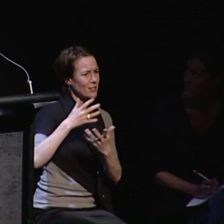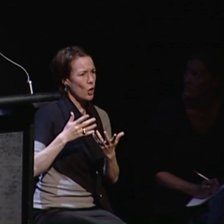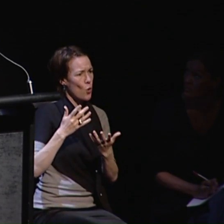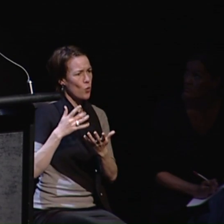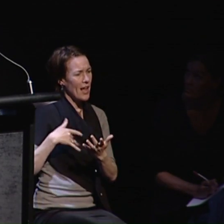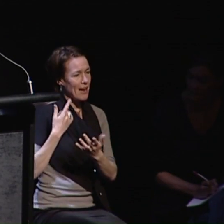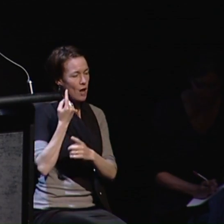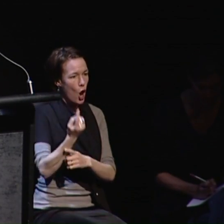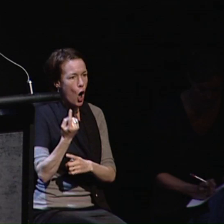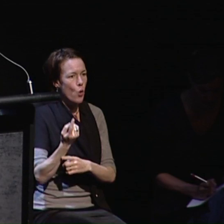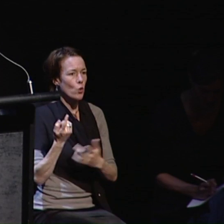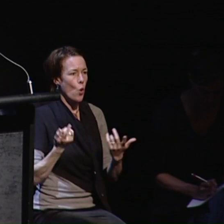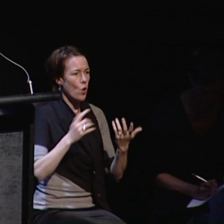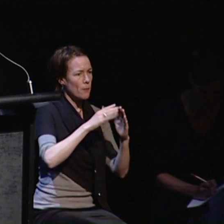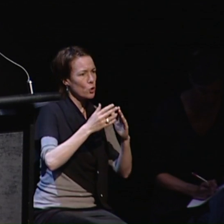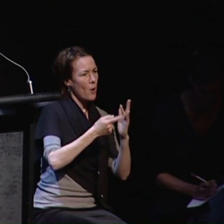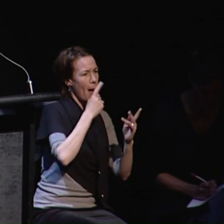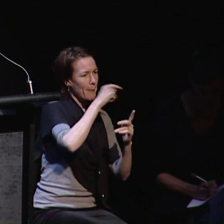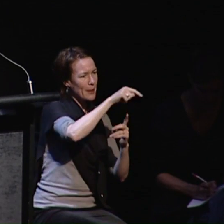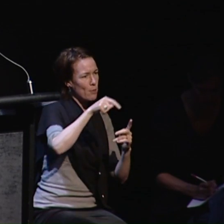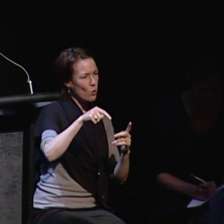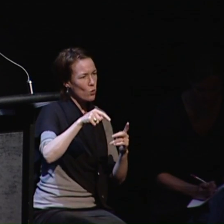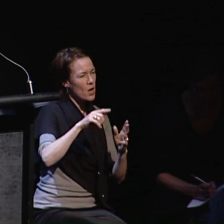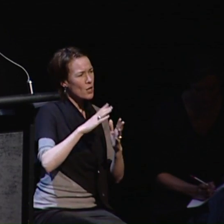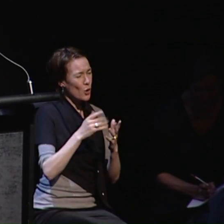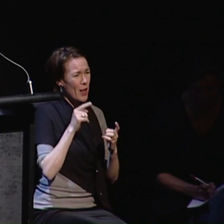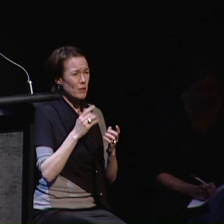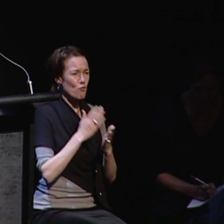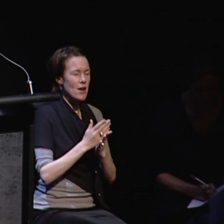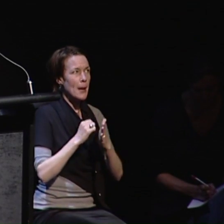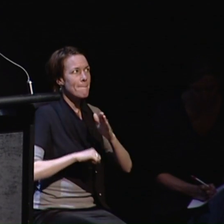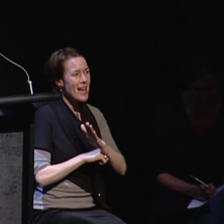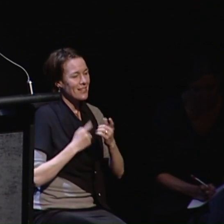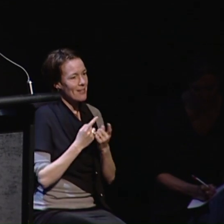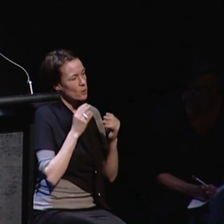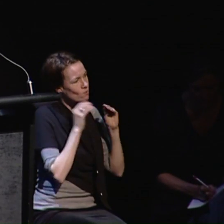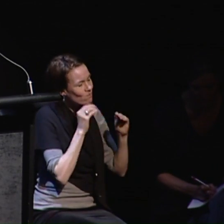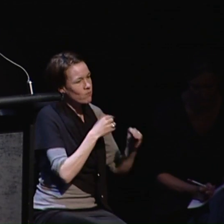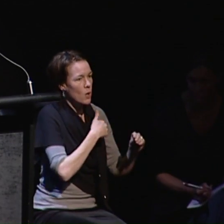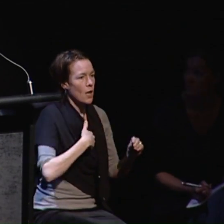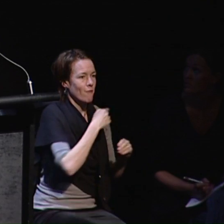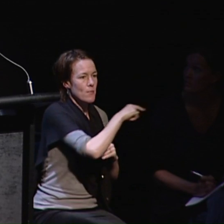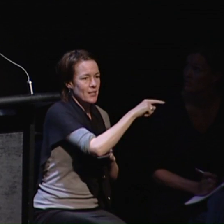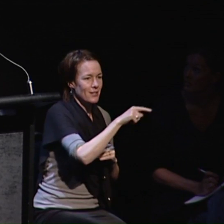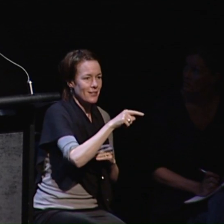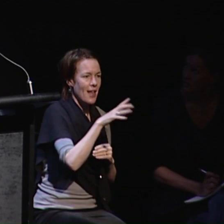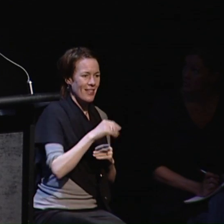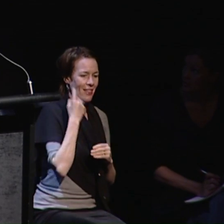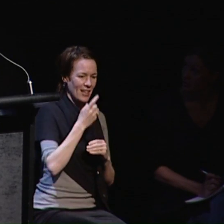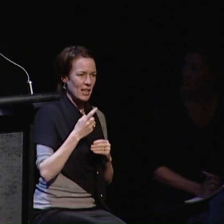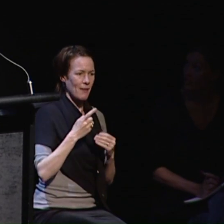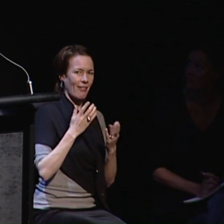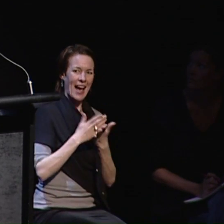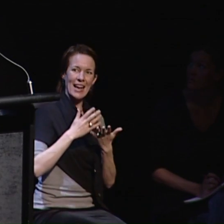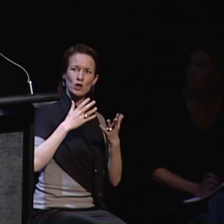communities with other people. And so understanding that was really fundamental, and I think an important objective of raising awareness about